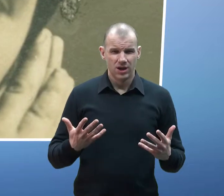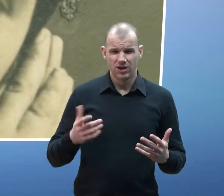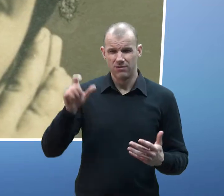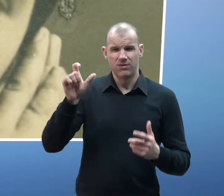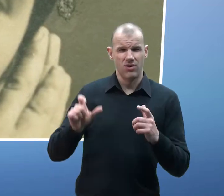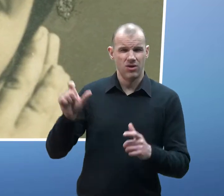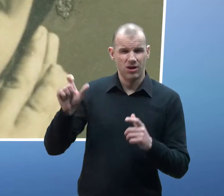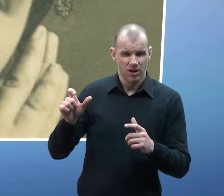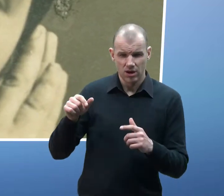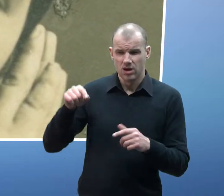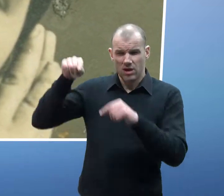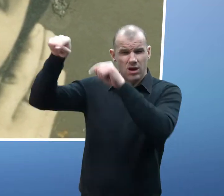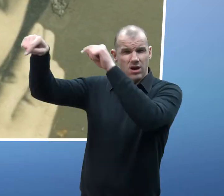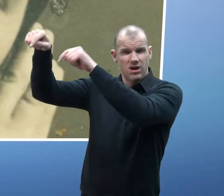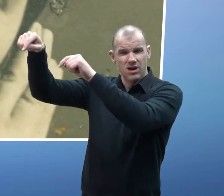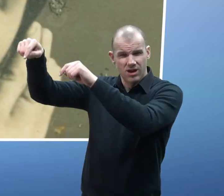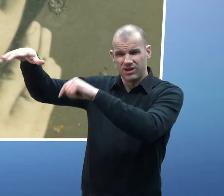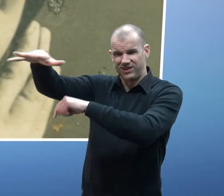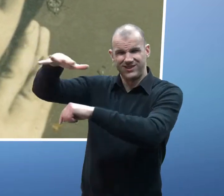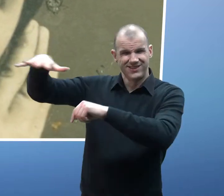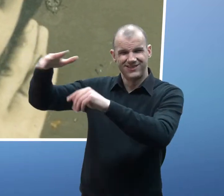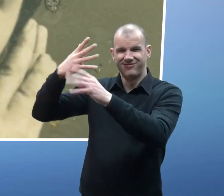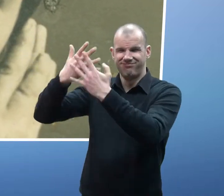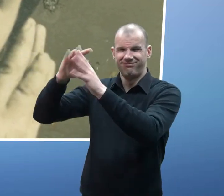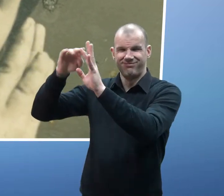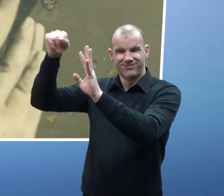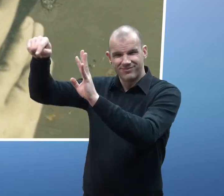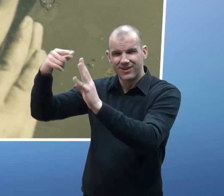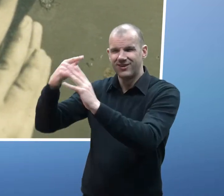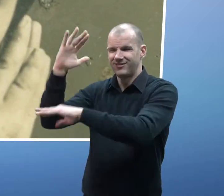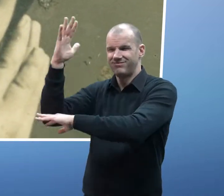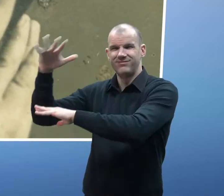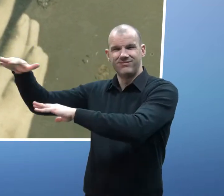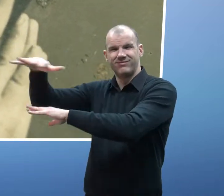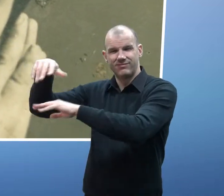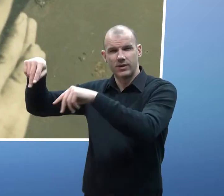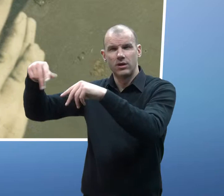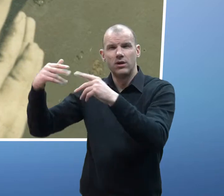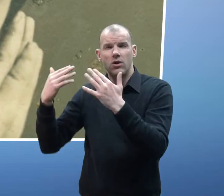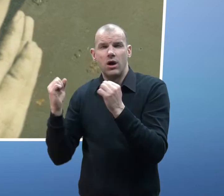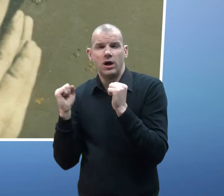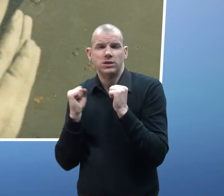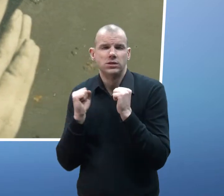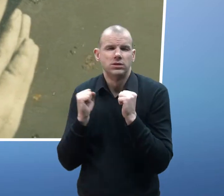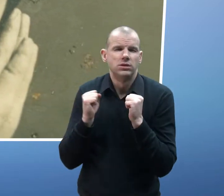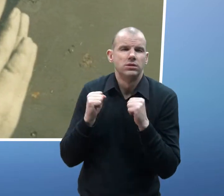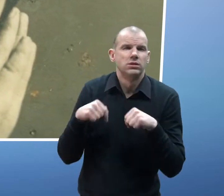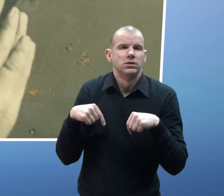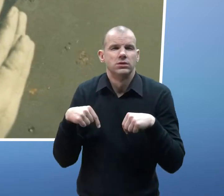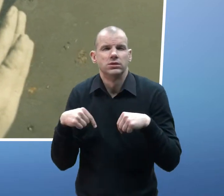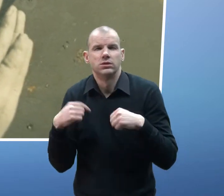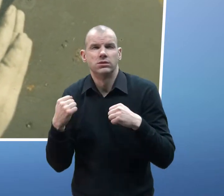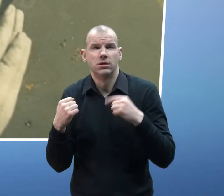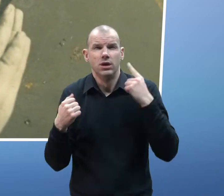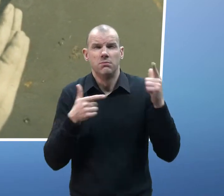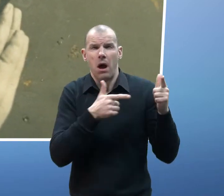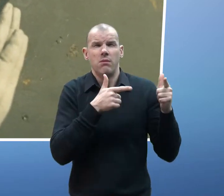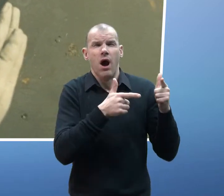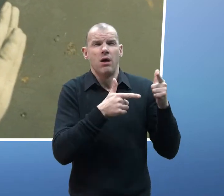were sometimes trying to mask the sounds of shooting by leaving a truck with a working engine without a